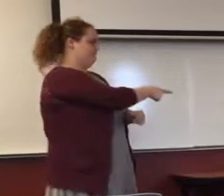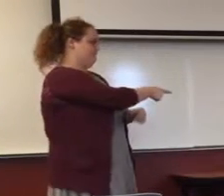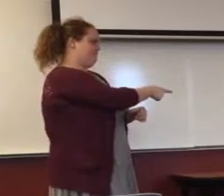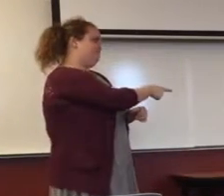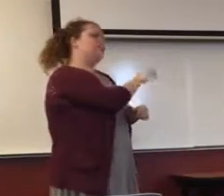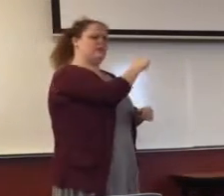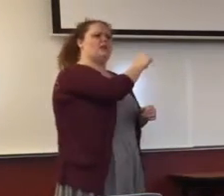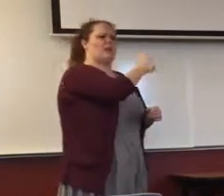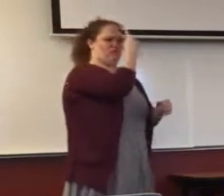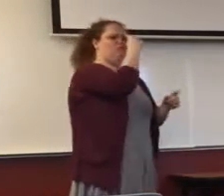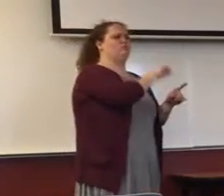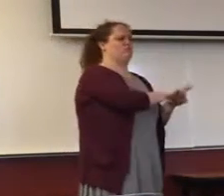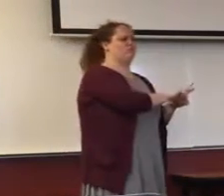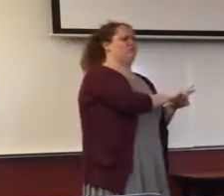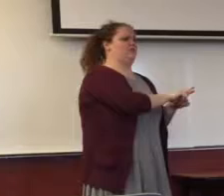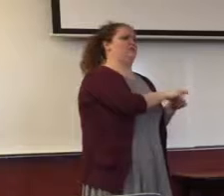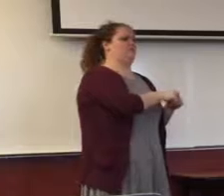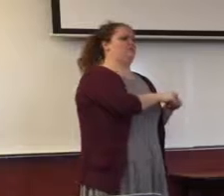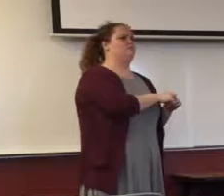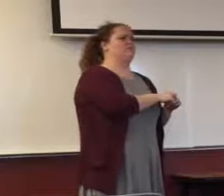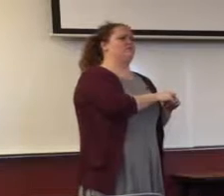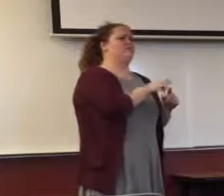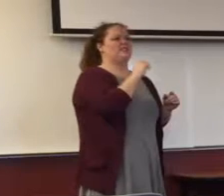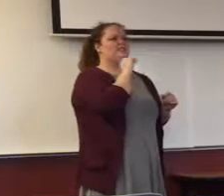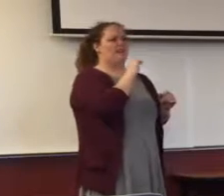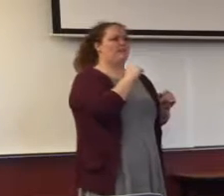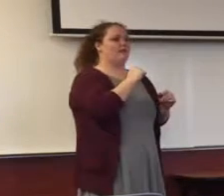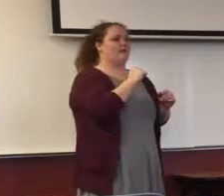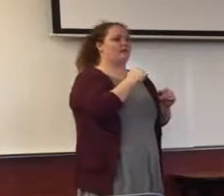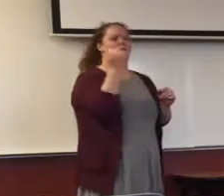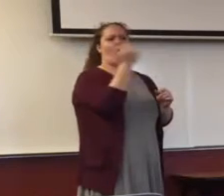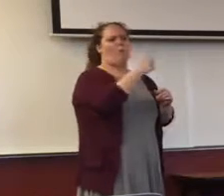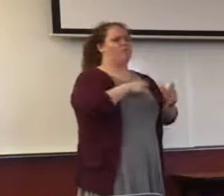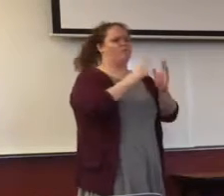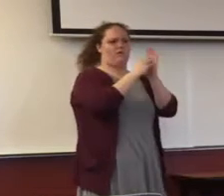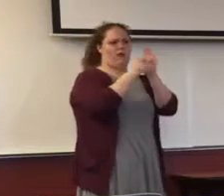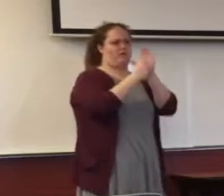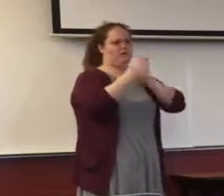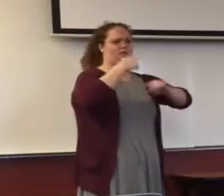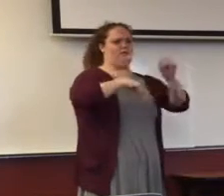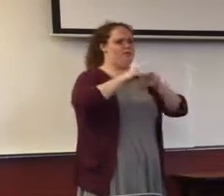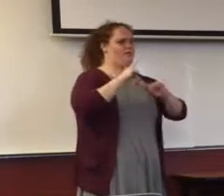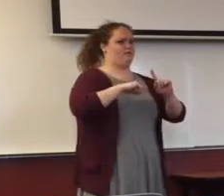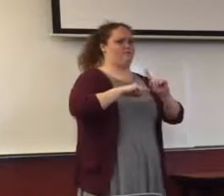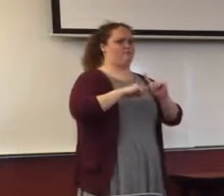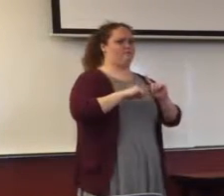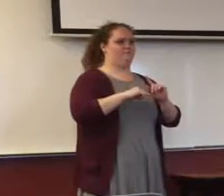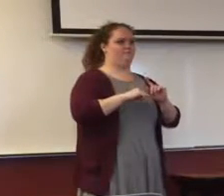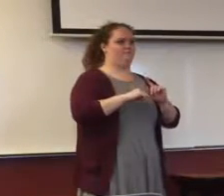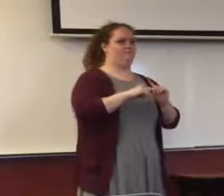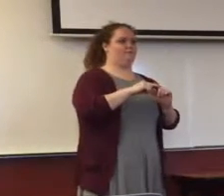to. What time is your class on Wednesday, Tina? 5:45. All right, I'll be there. No, I'm wrong, me.